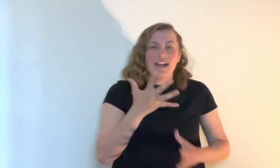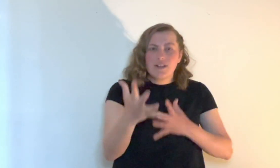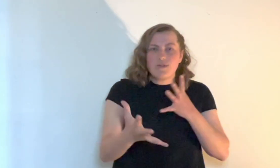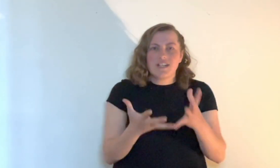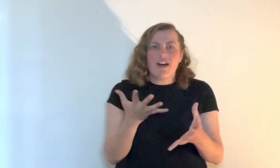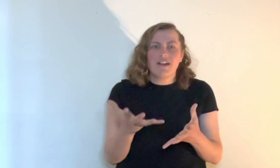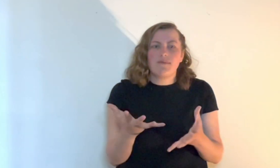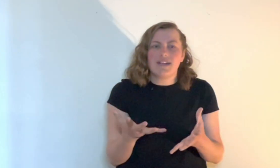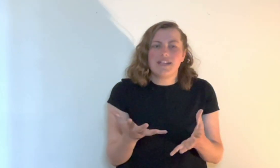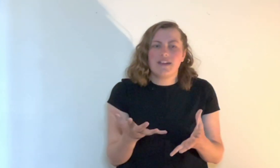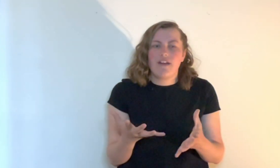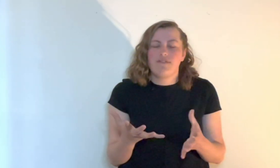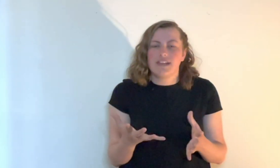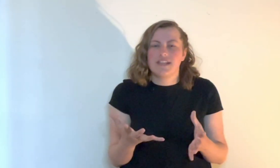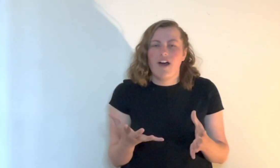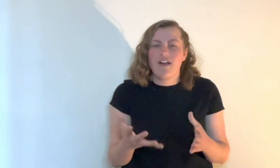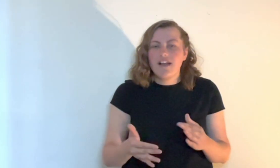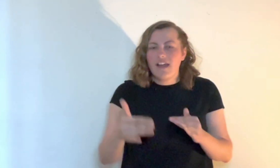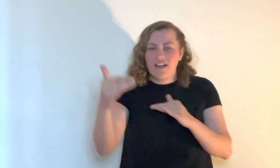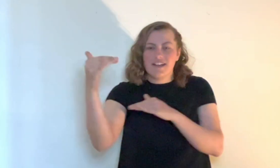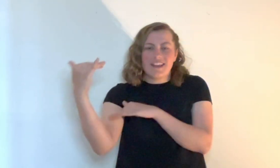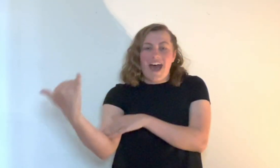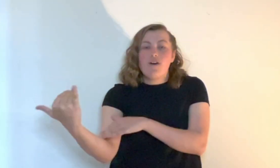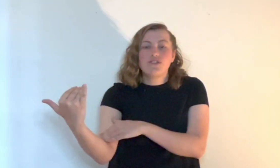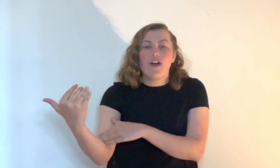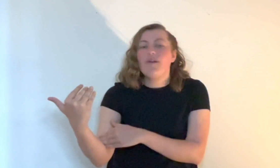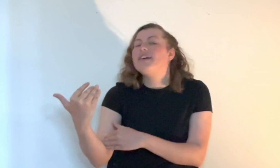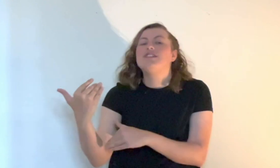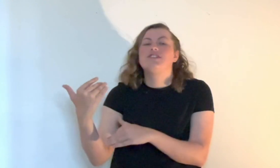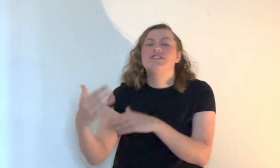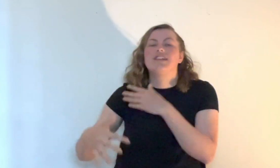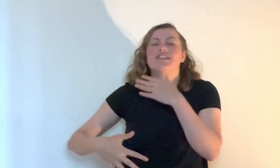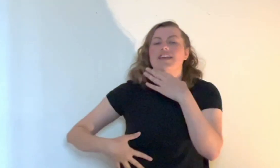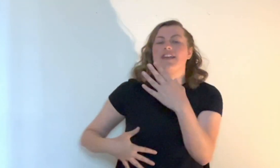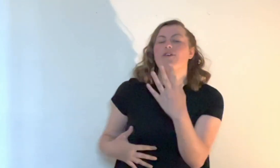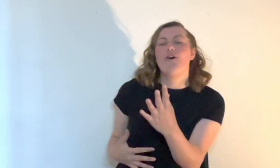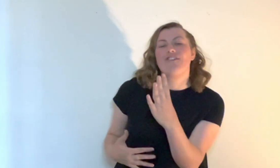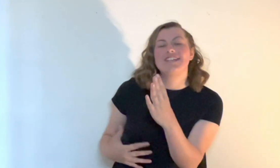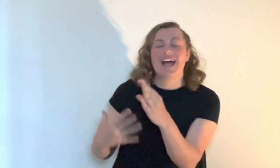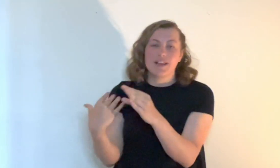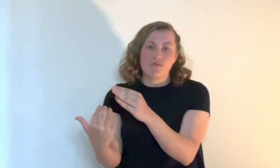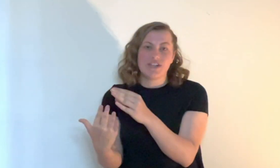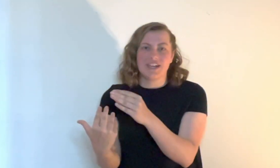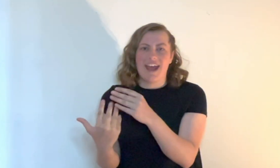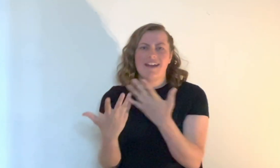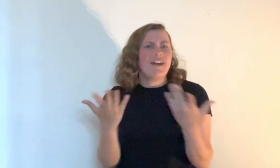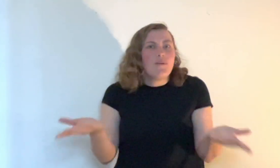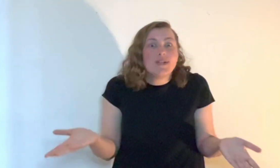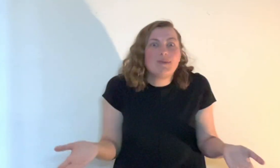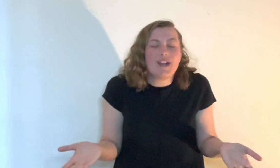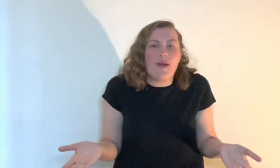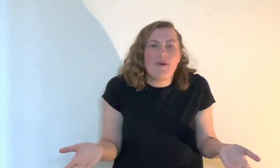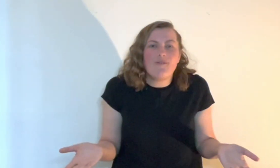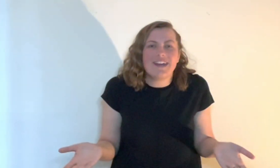that's all the signs we need to know for this song Because the outro is just the chorus and the bridge again Which we know already